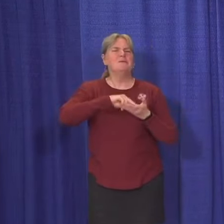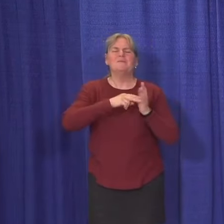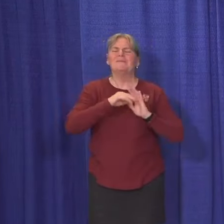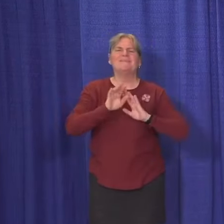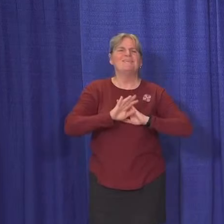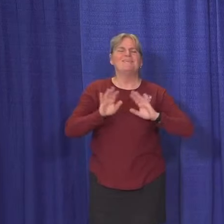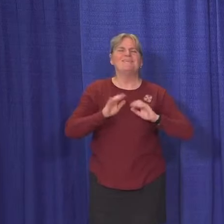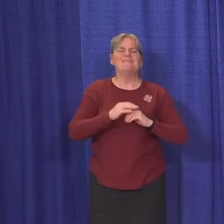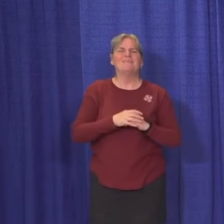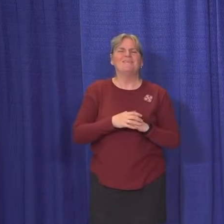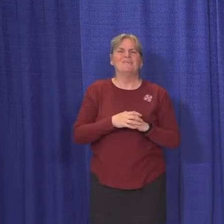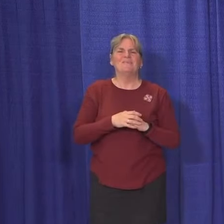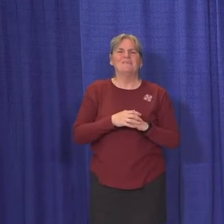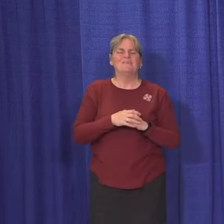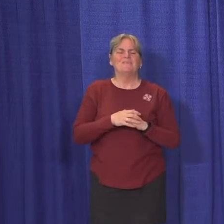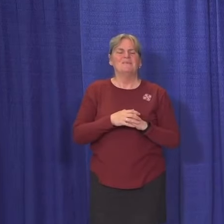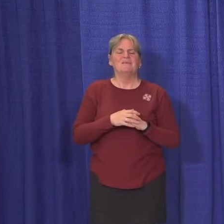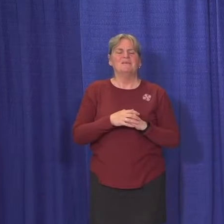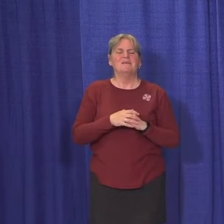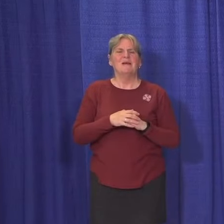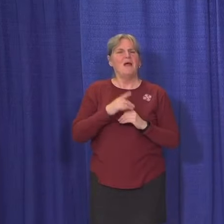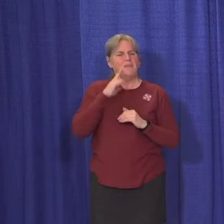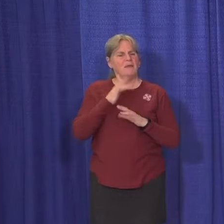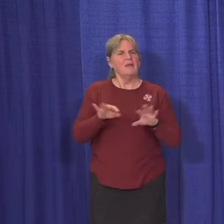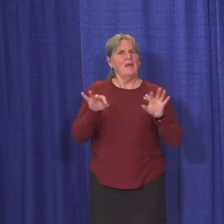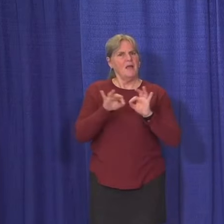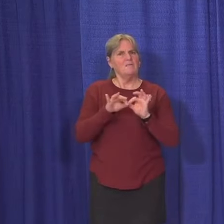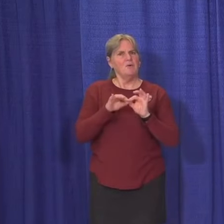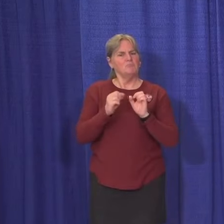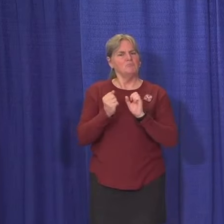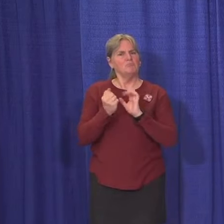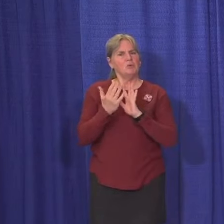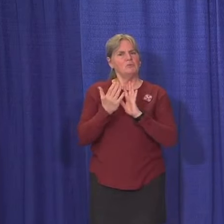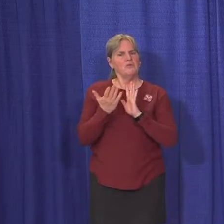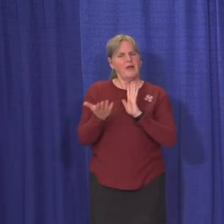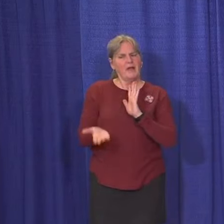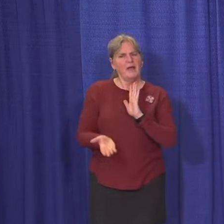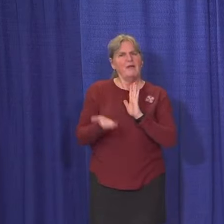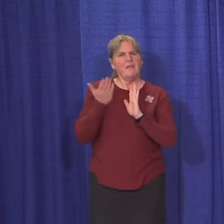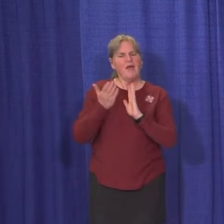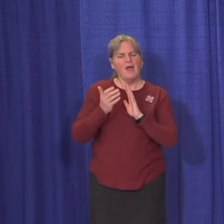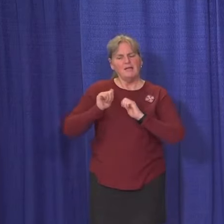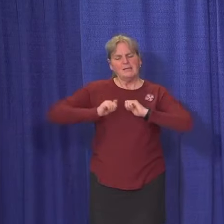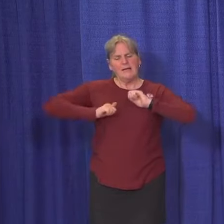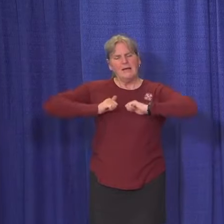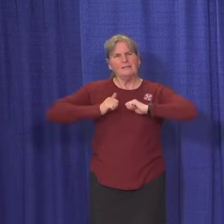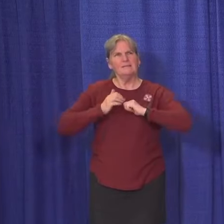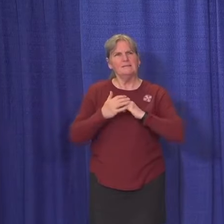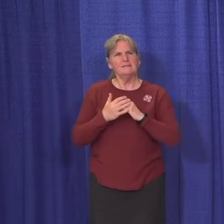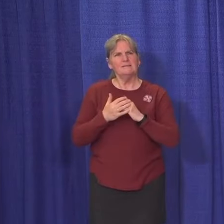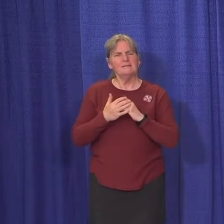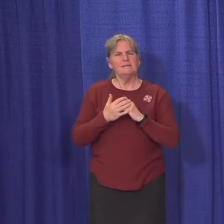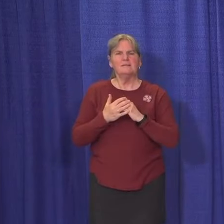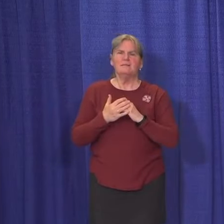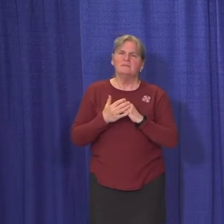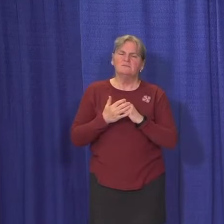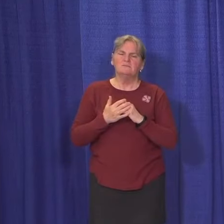the beginning as something that needs to be addressed. And I think it's also not,